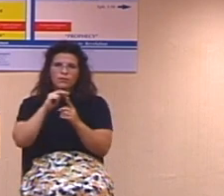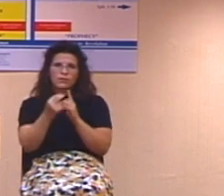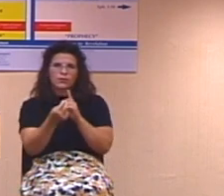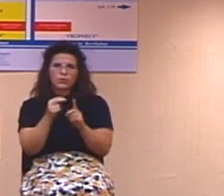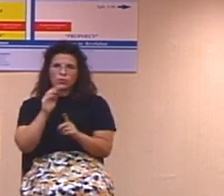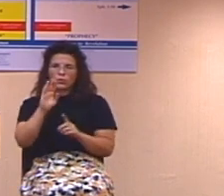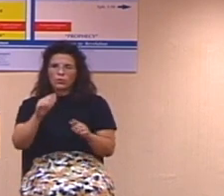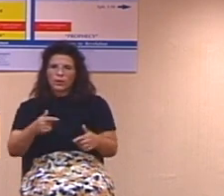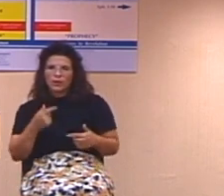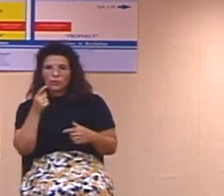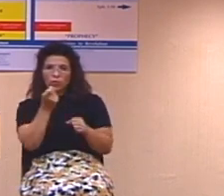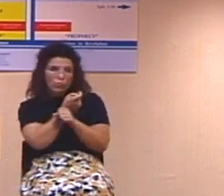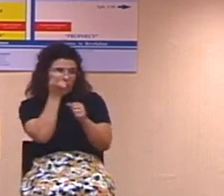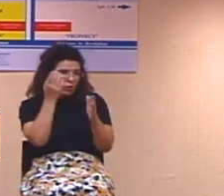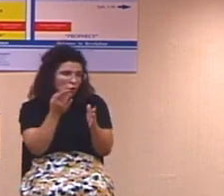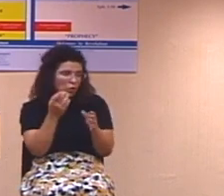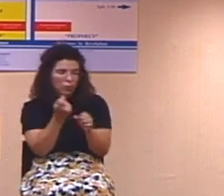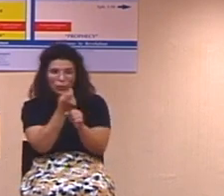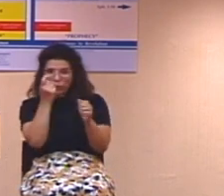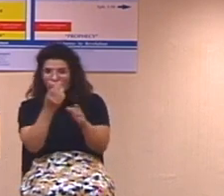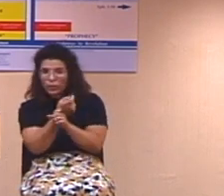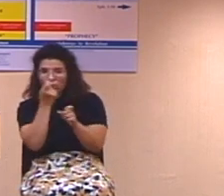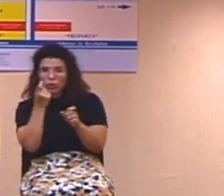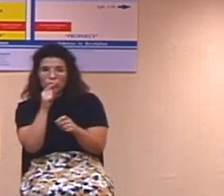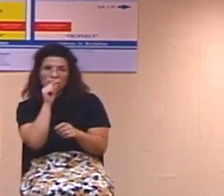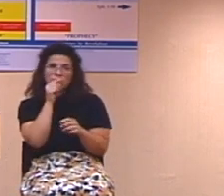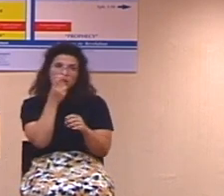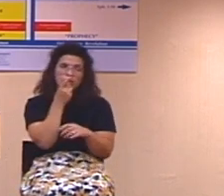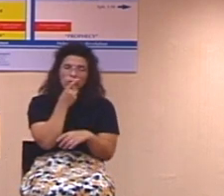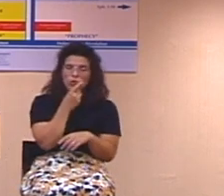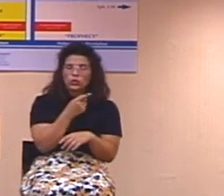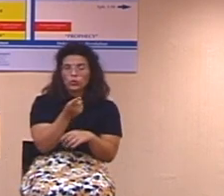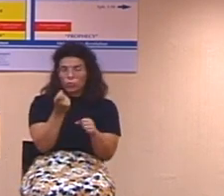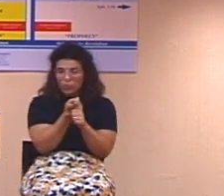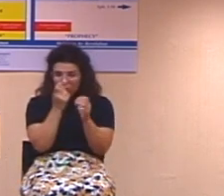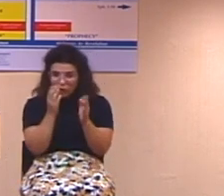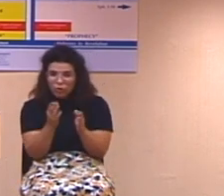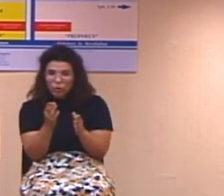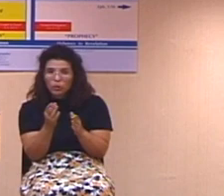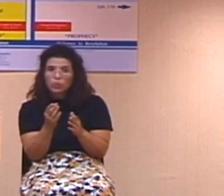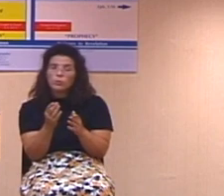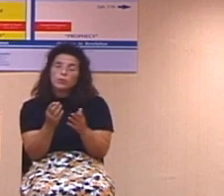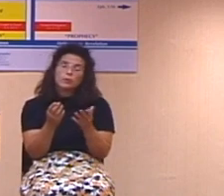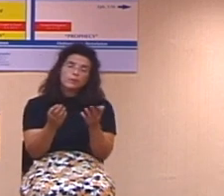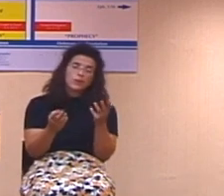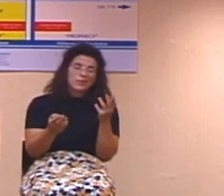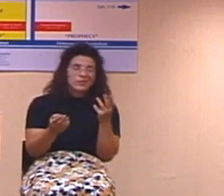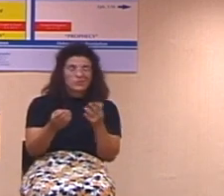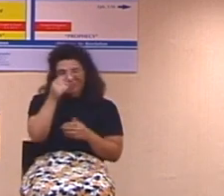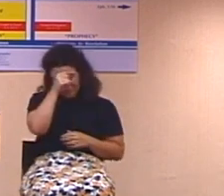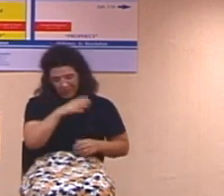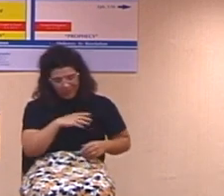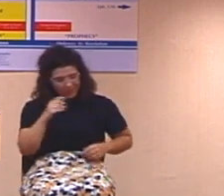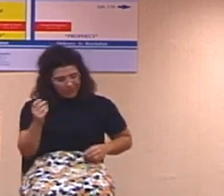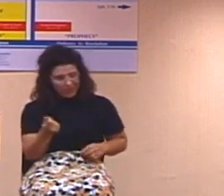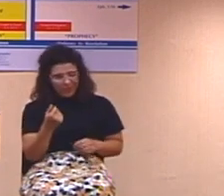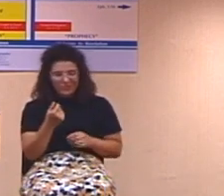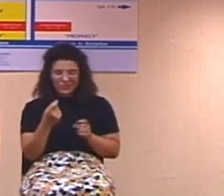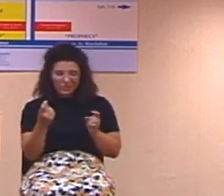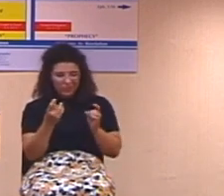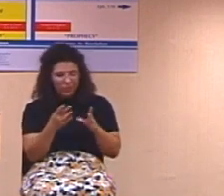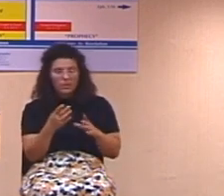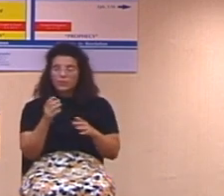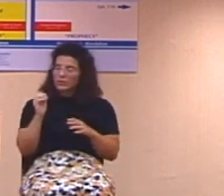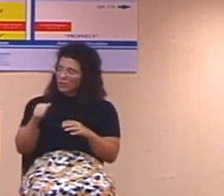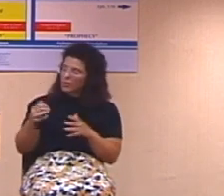You're a winner. Winner, winner, chicken dinner. You're the winner. Well, no, man, it kind of stinks. Yeah, well, that's because he